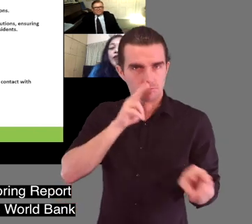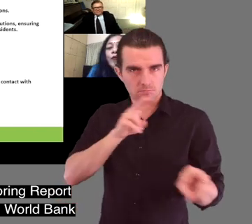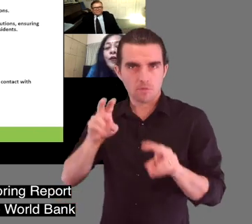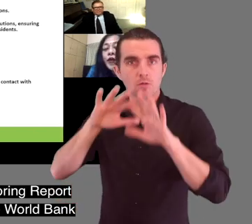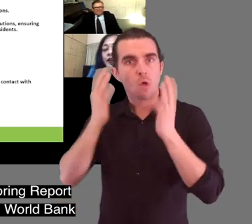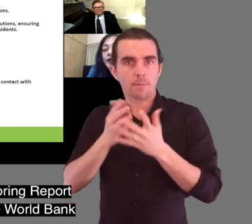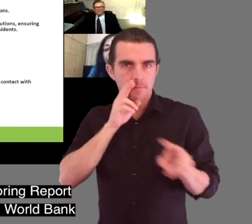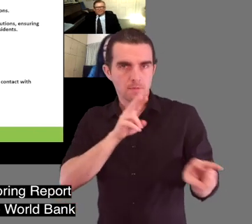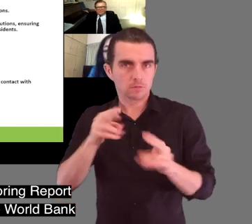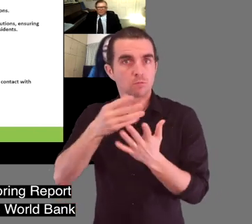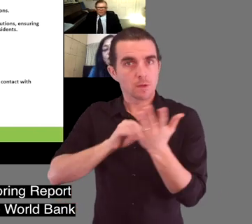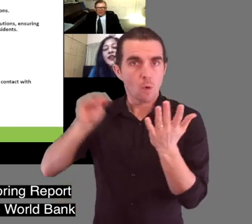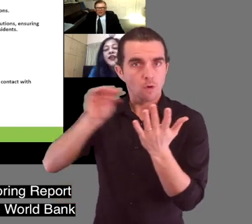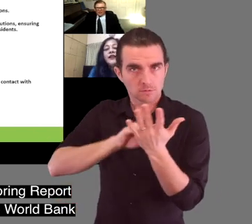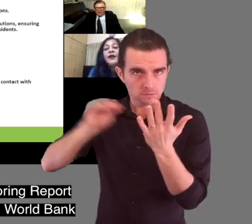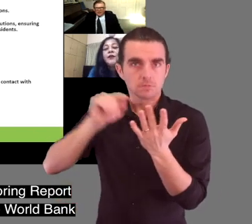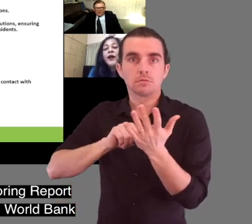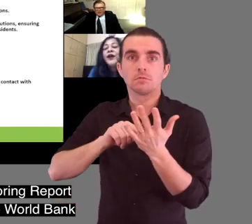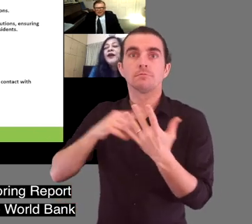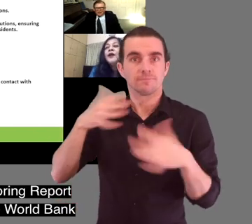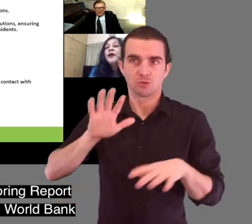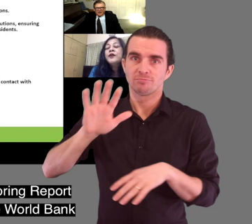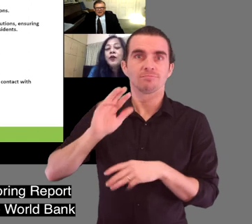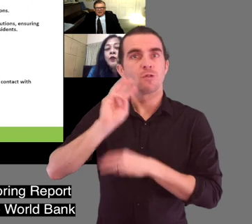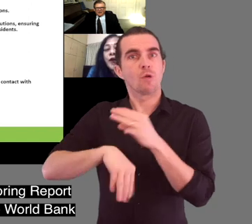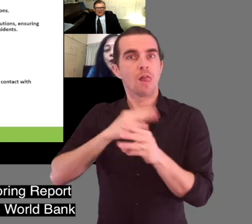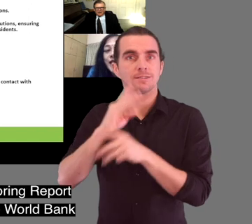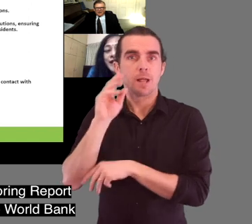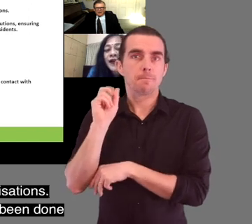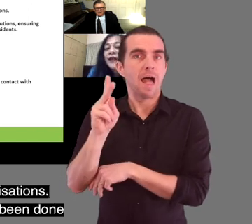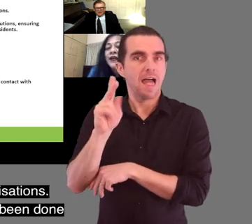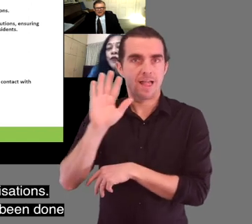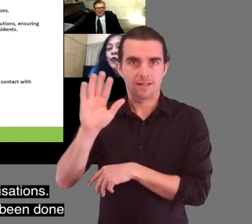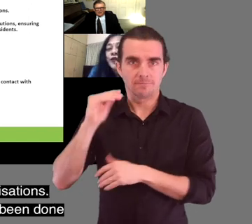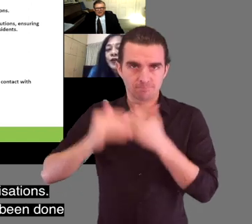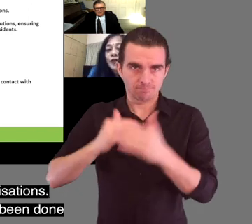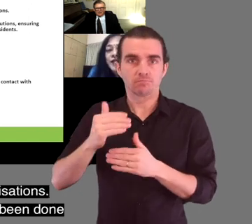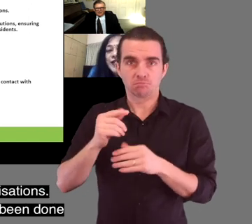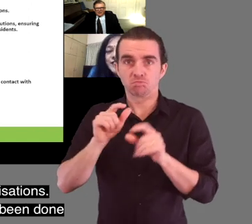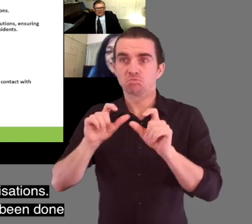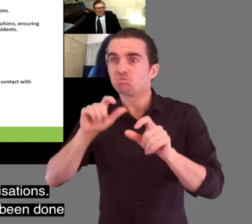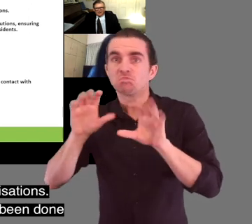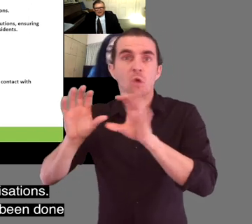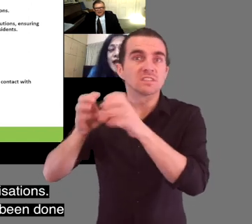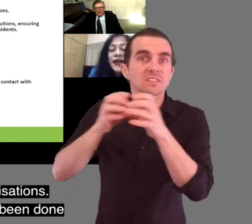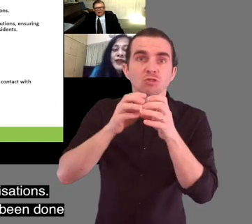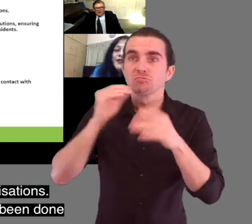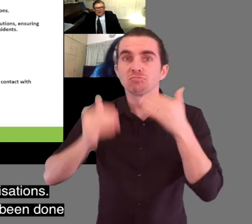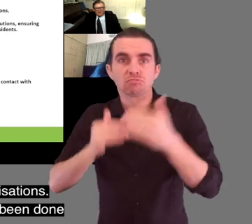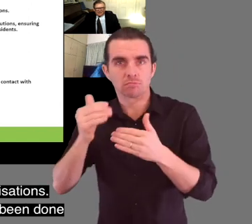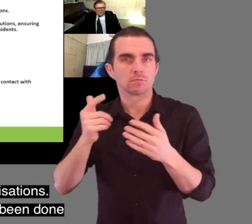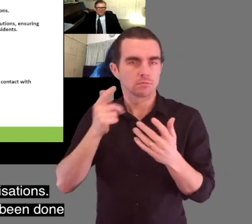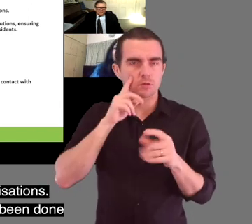The Global Monitoring Report, which is again done by the World Bank and a few other organizations, and